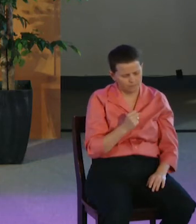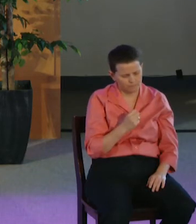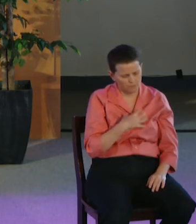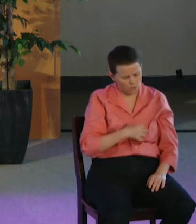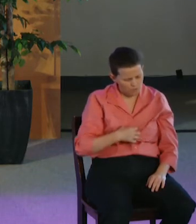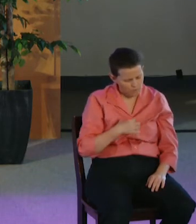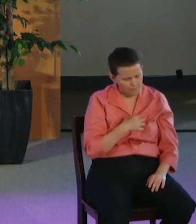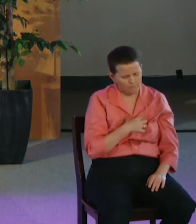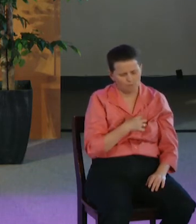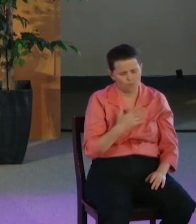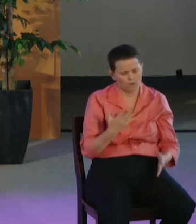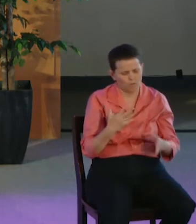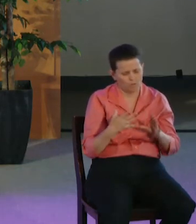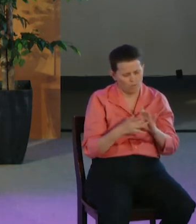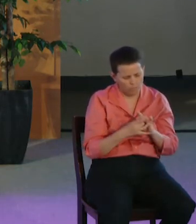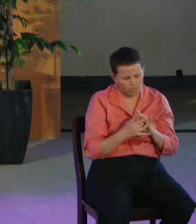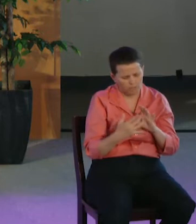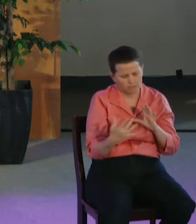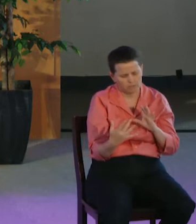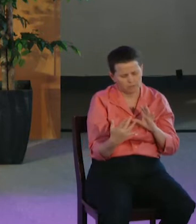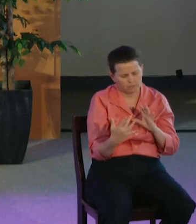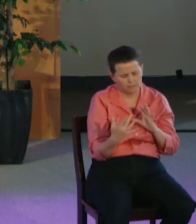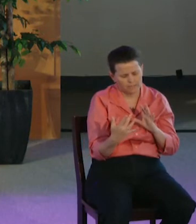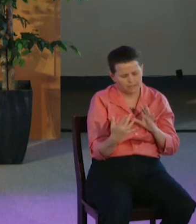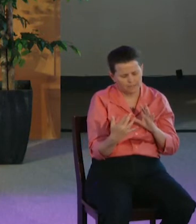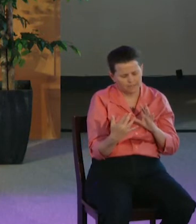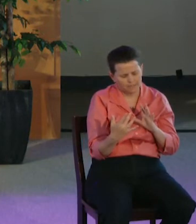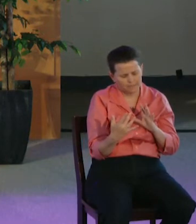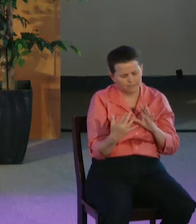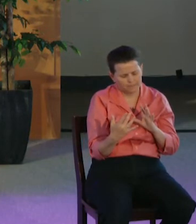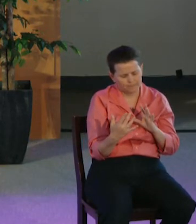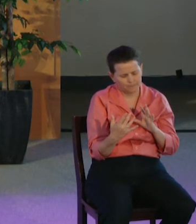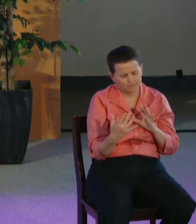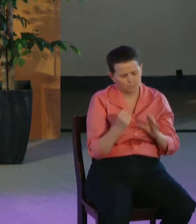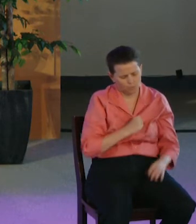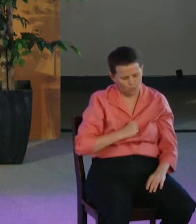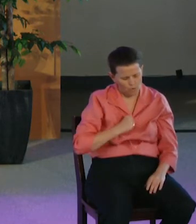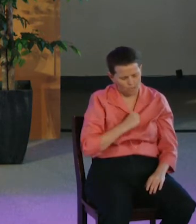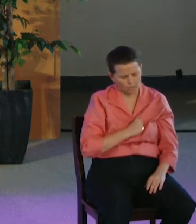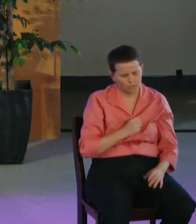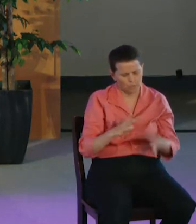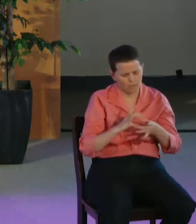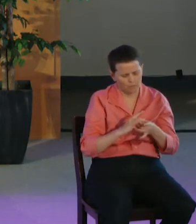that clear, clear channel of communication between us and the divine.